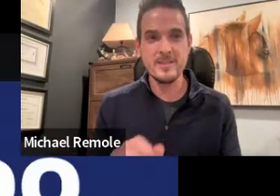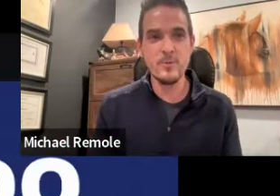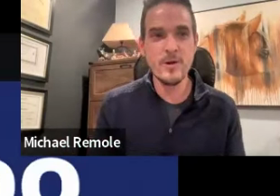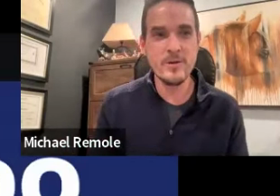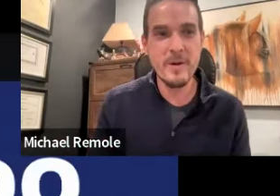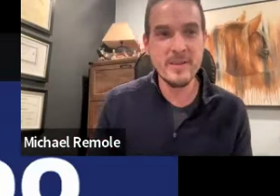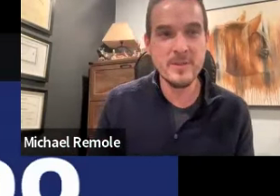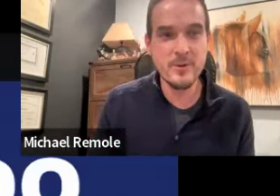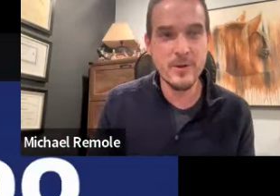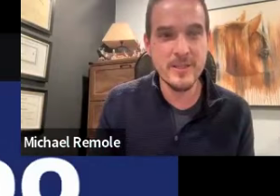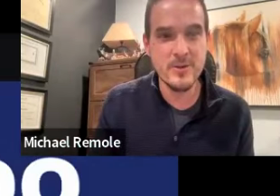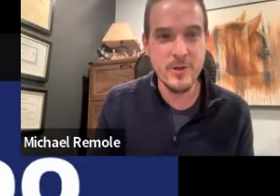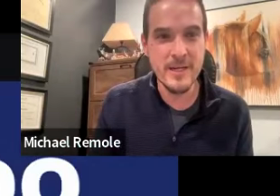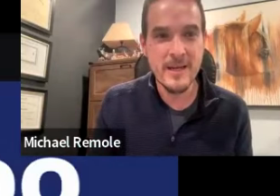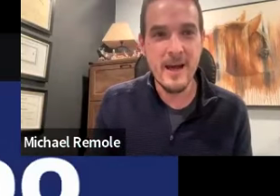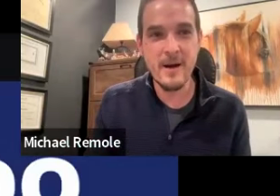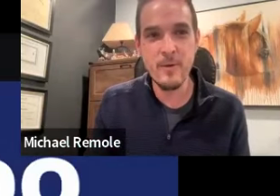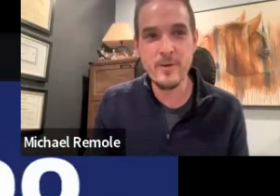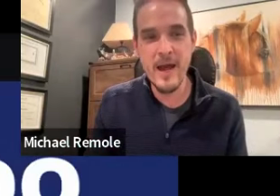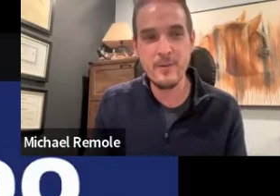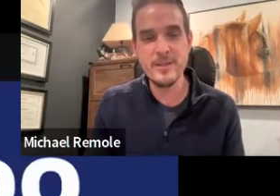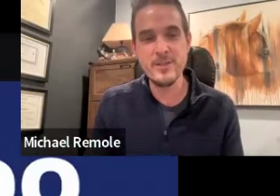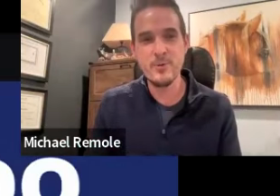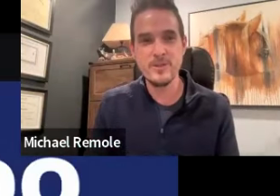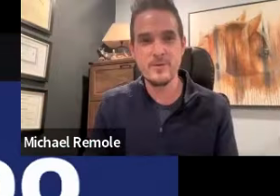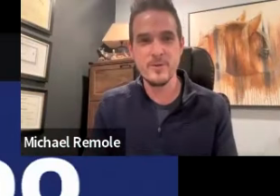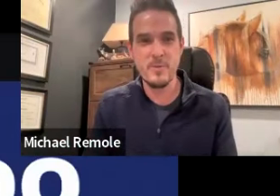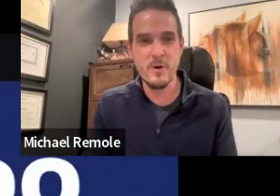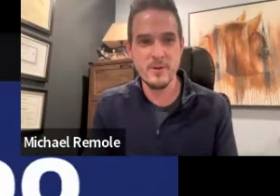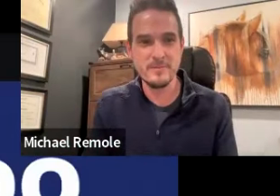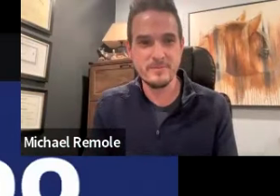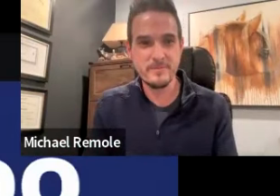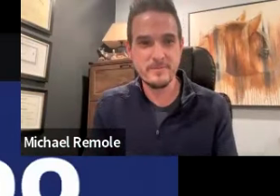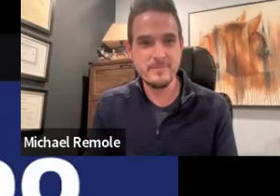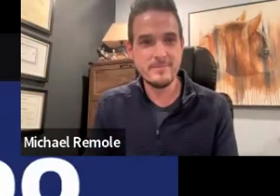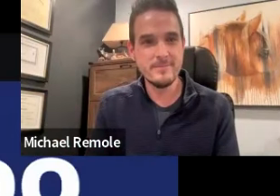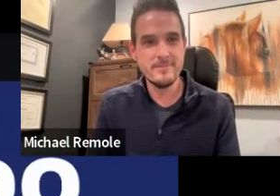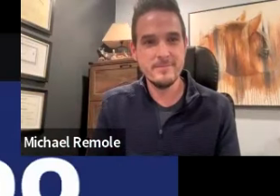grandmother. And so wondering about the maternal history. How are we going to score this first part?